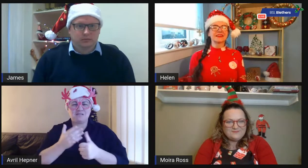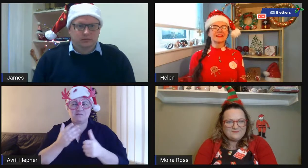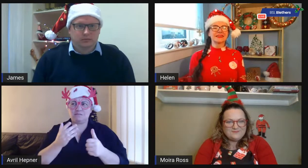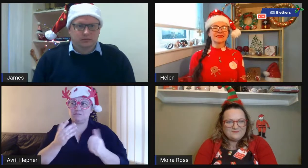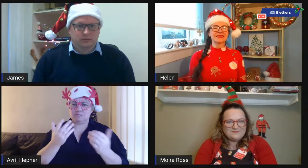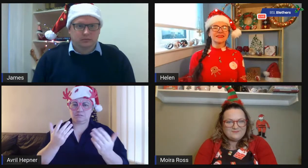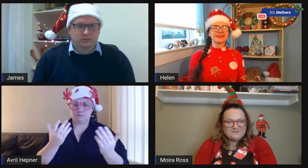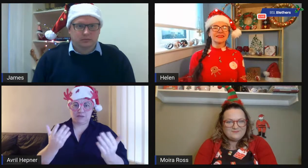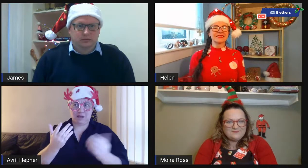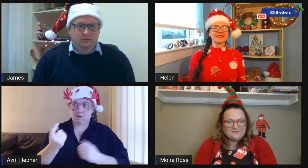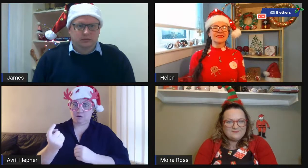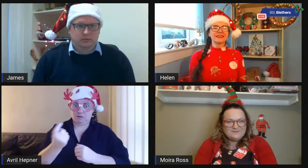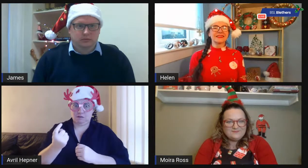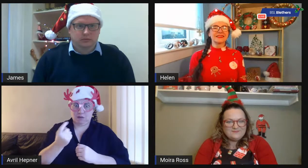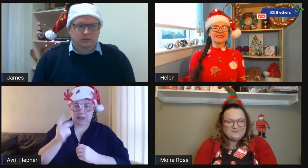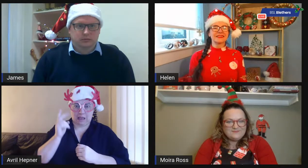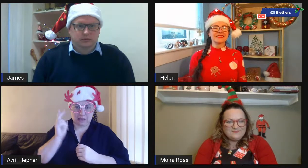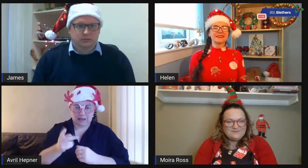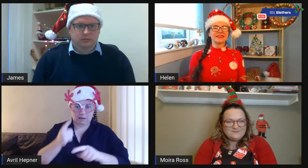up, and that's kind of the beginning of the fun.